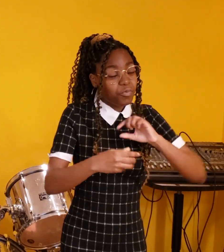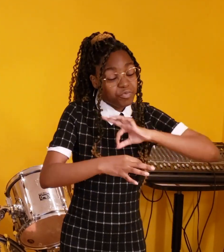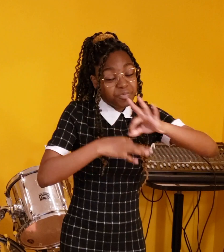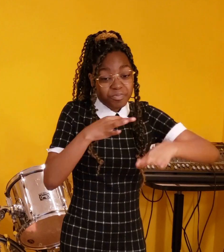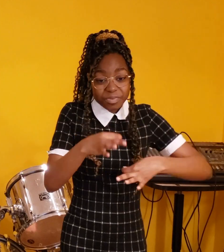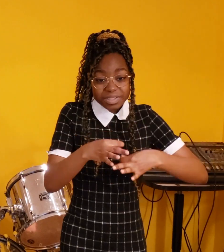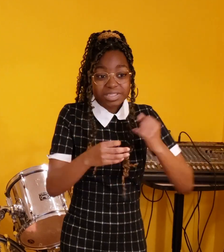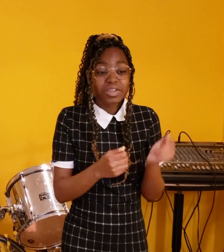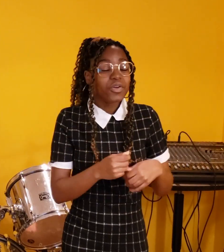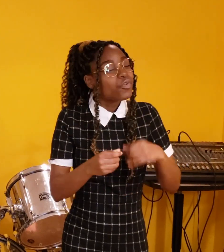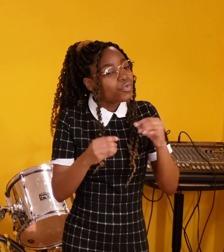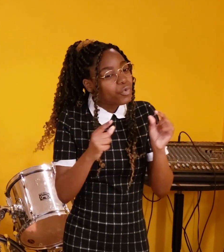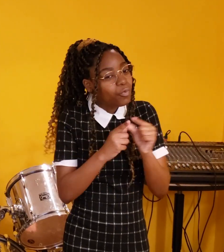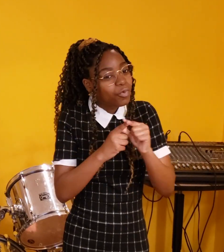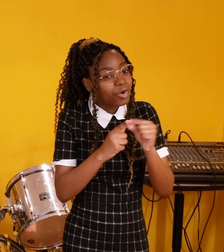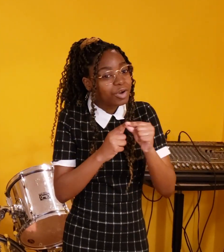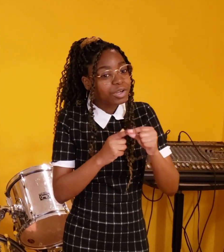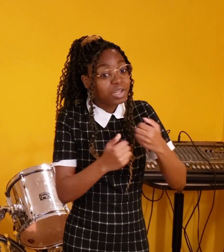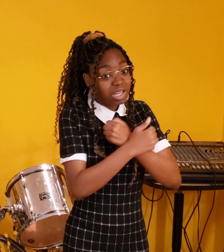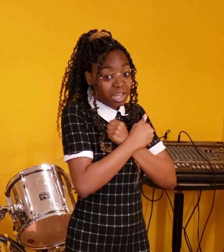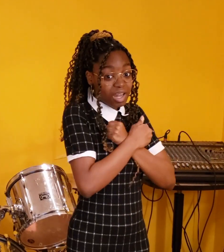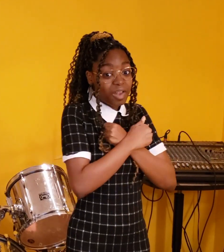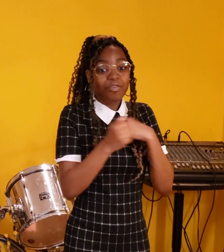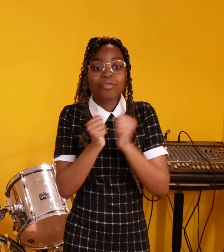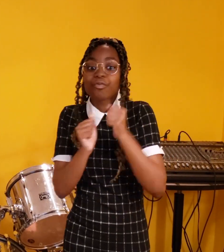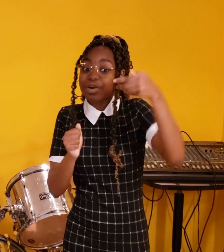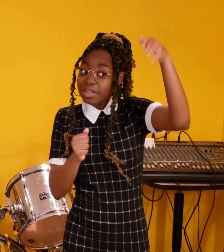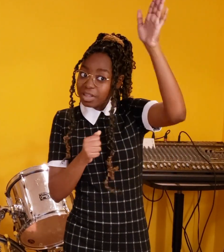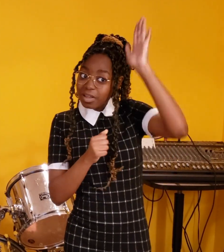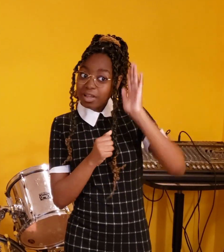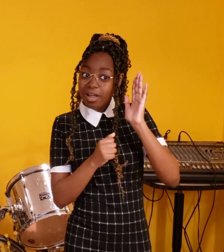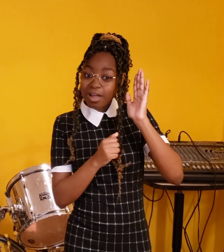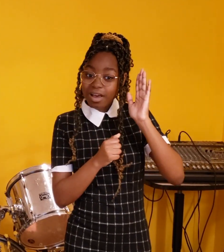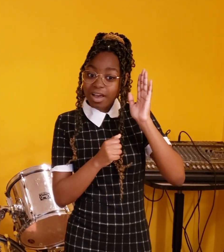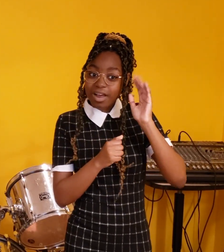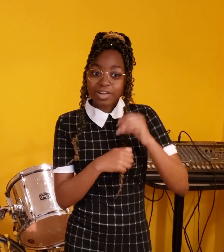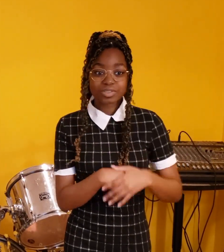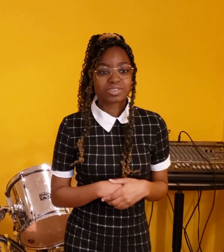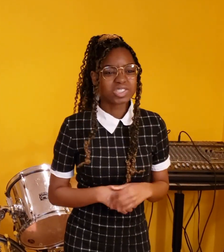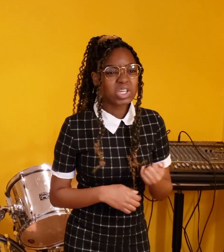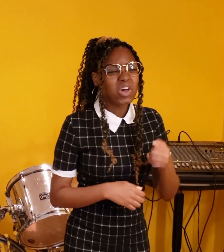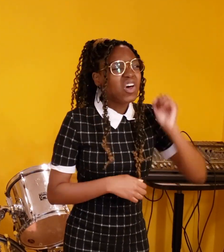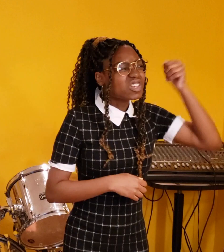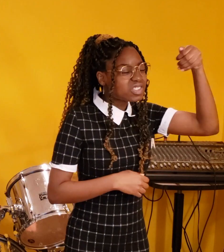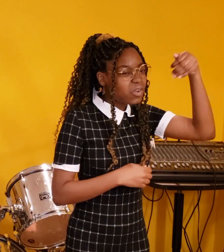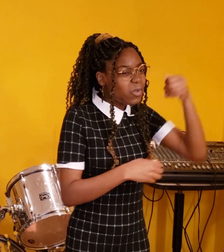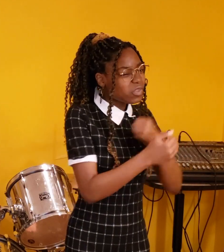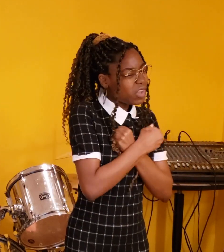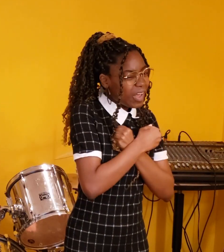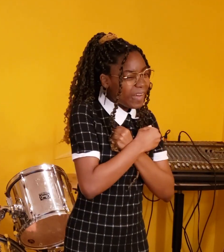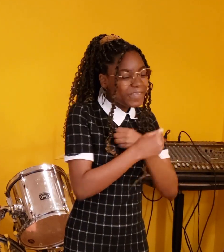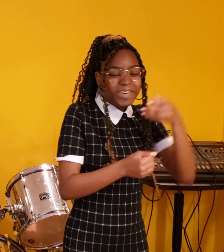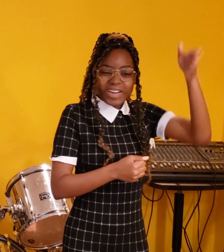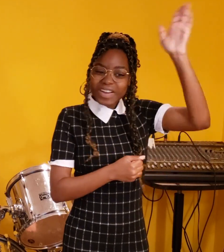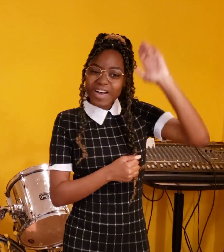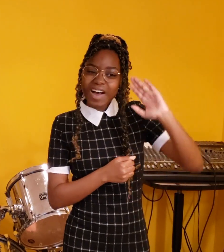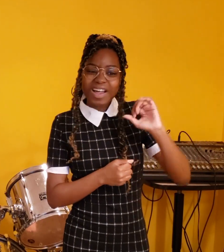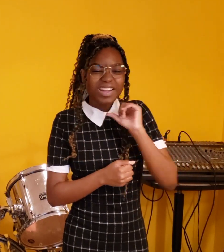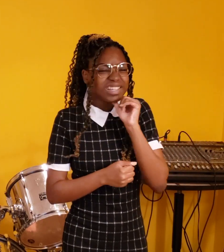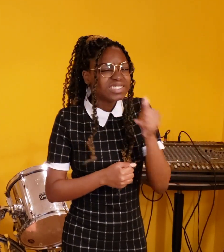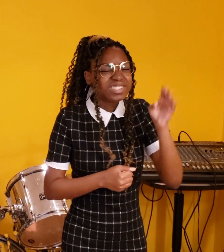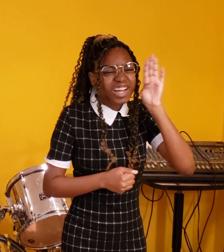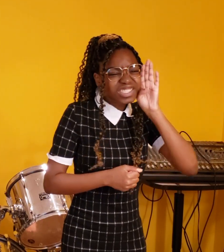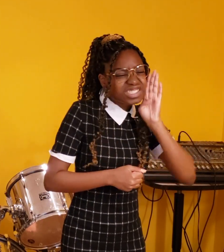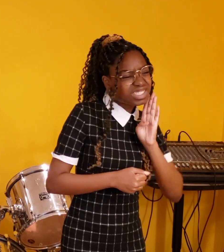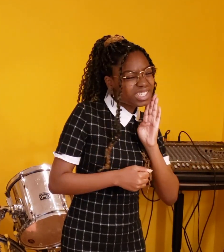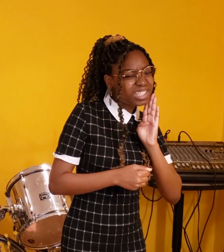Our God does not envy. Our love does not envy. Charity vaunteth not itself. Charity is not puffed up.